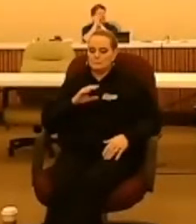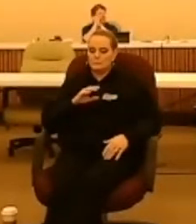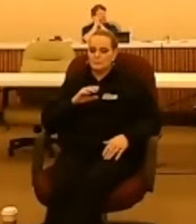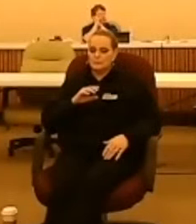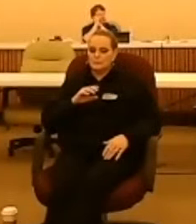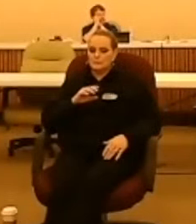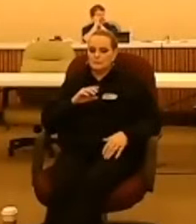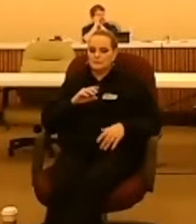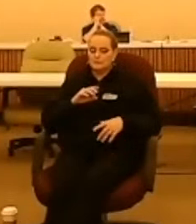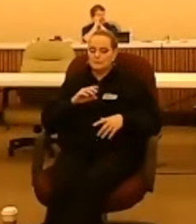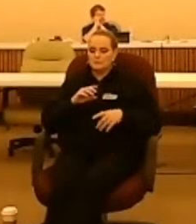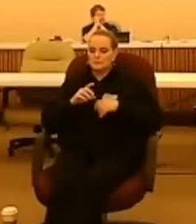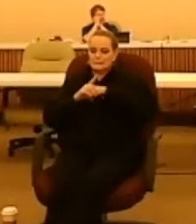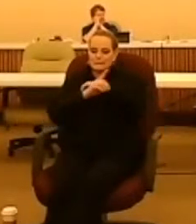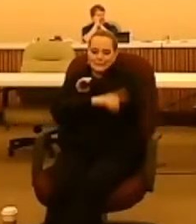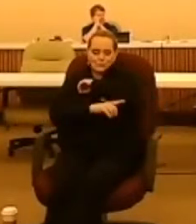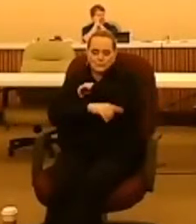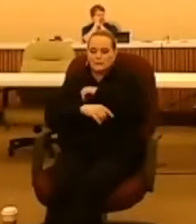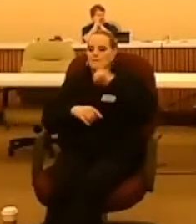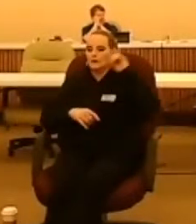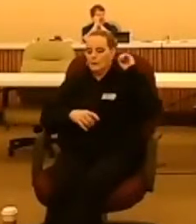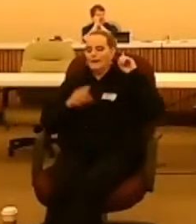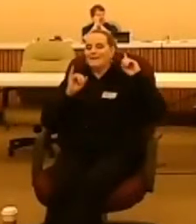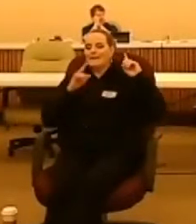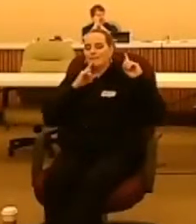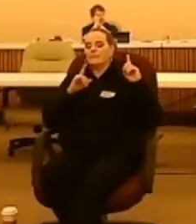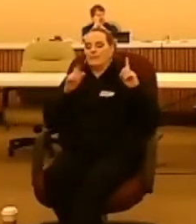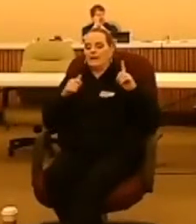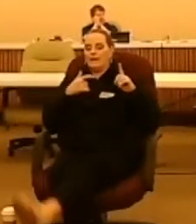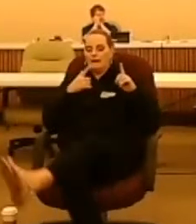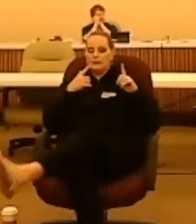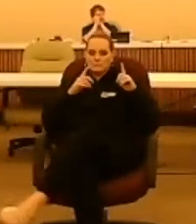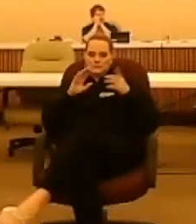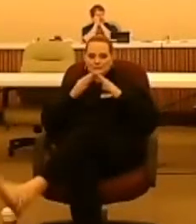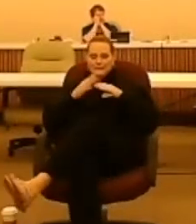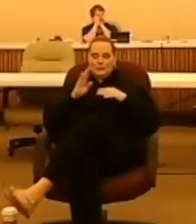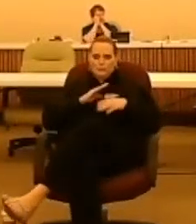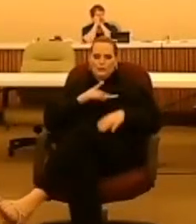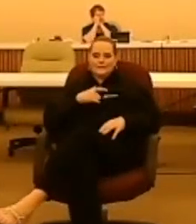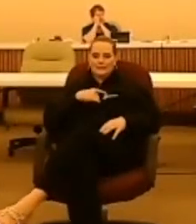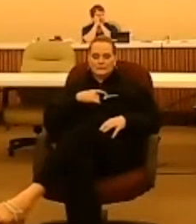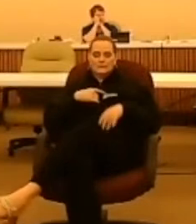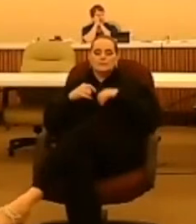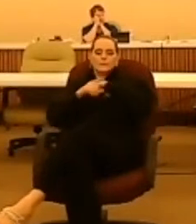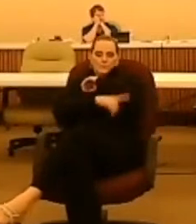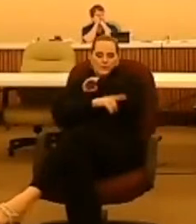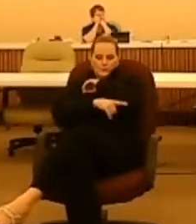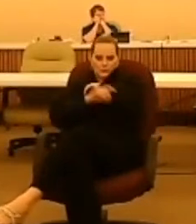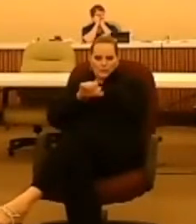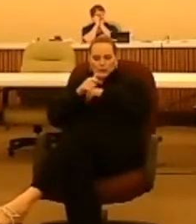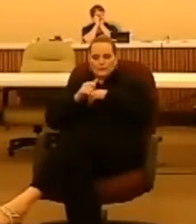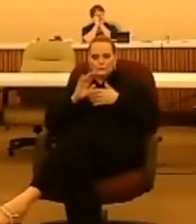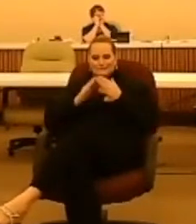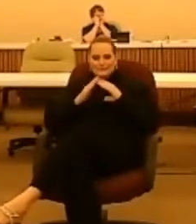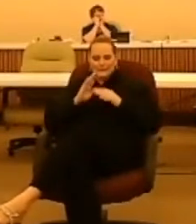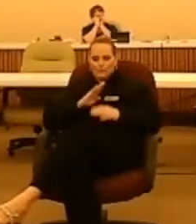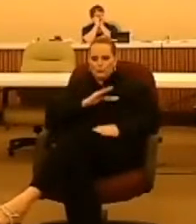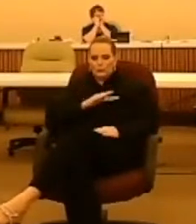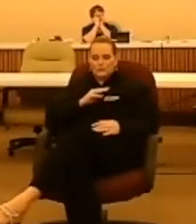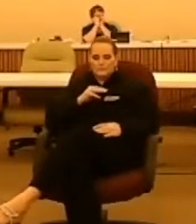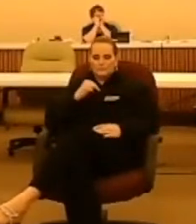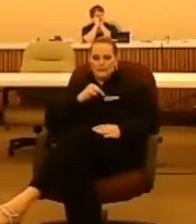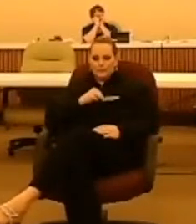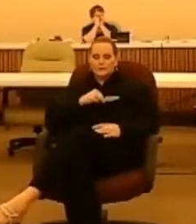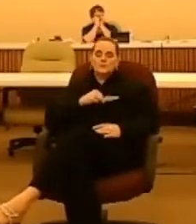wrote Whether the town board does have the ability to censure another town board member. I think so, yeah. I think, so, okay,